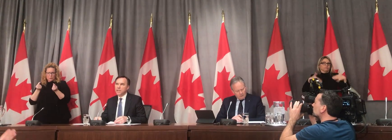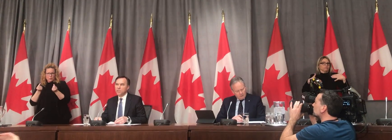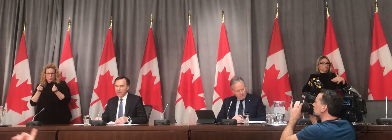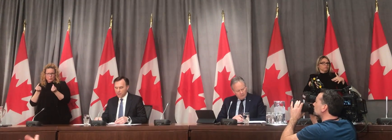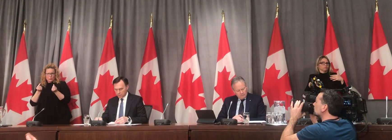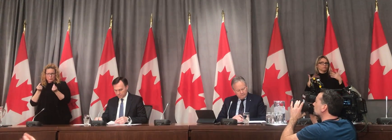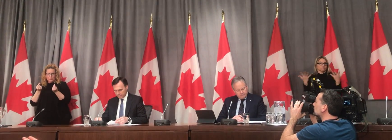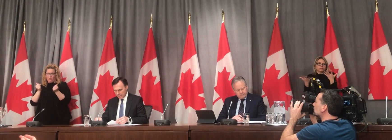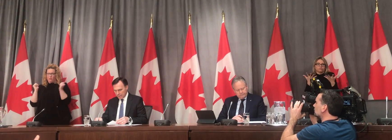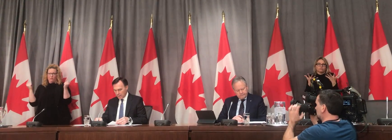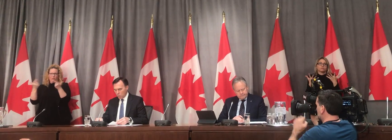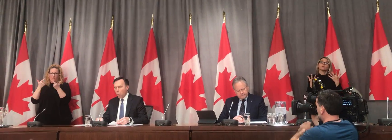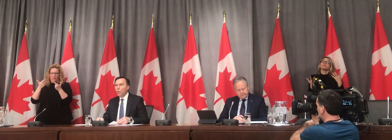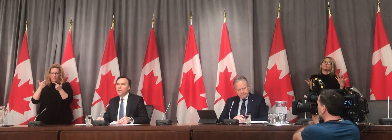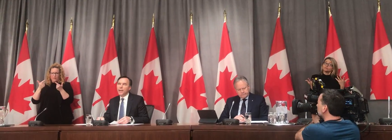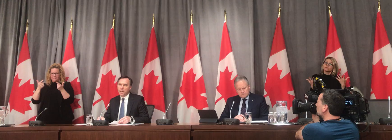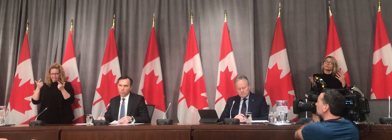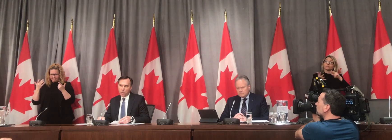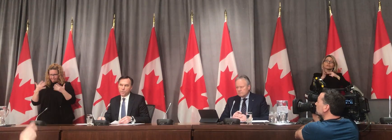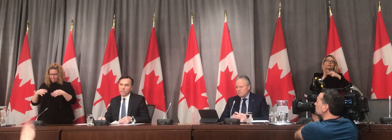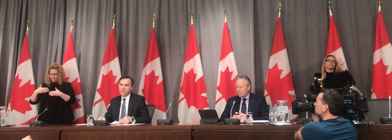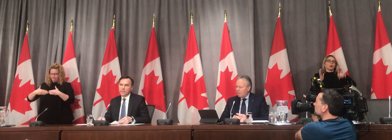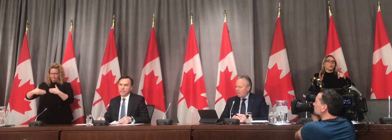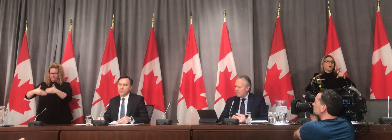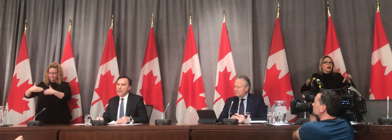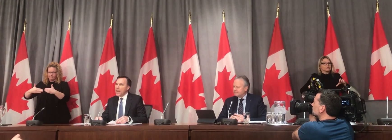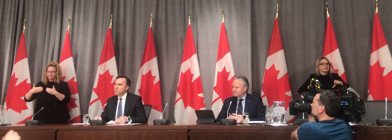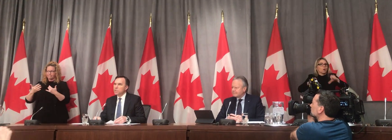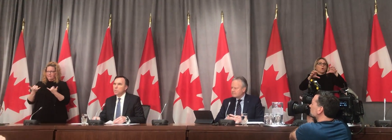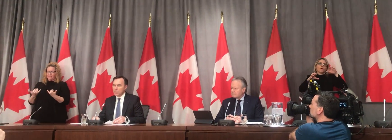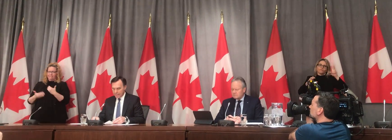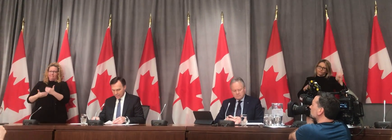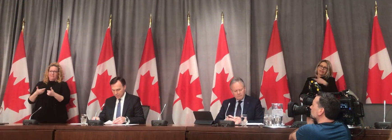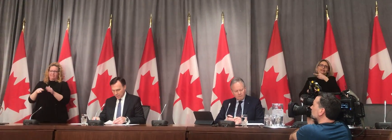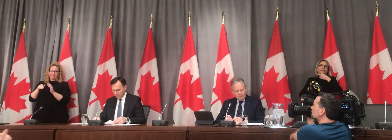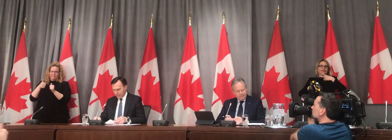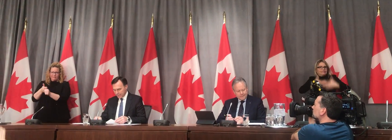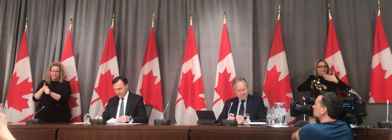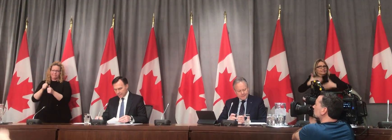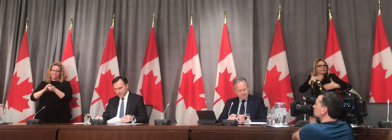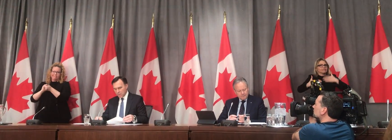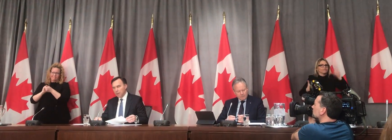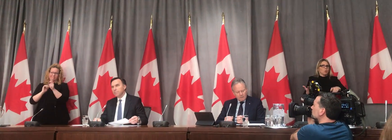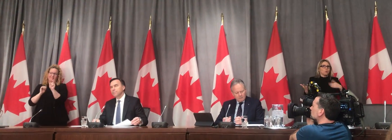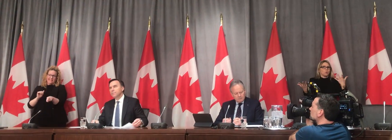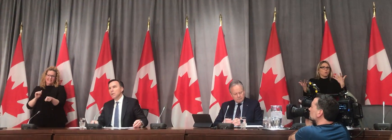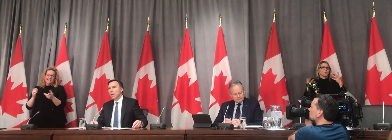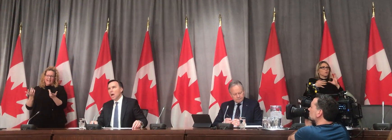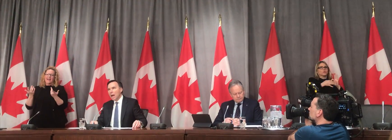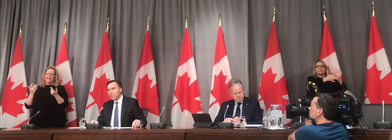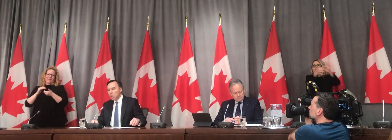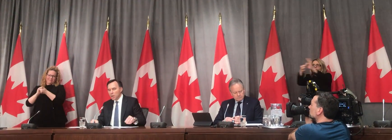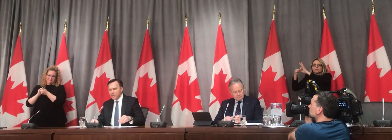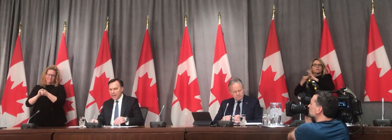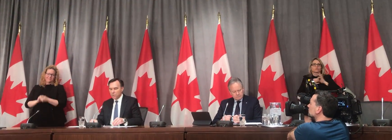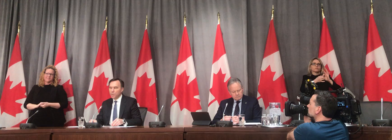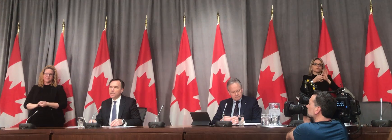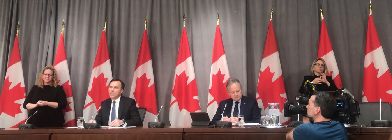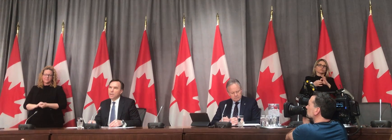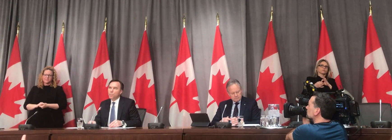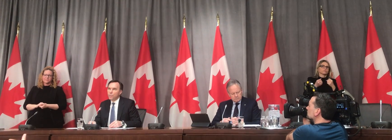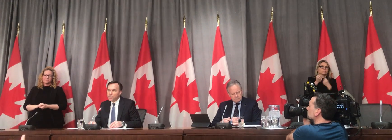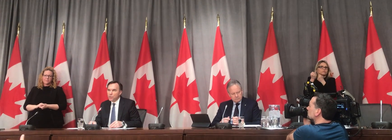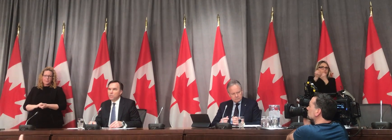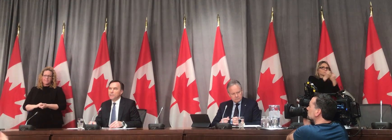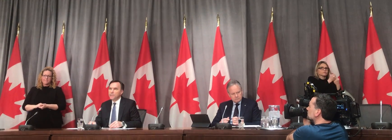and decisive action. A coordinated approach is absolutely necessary at this time. I'm in contact